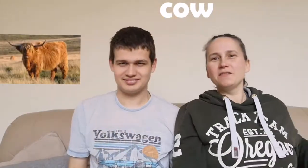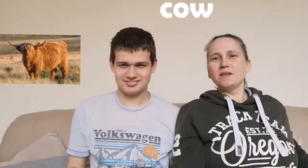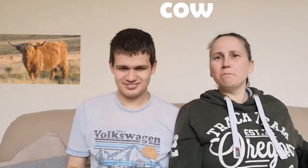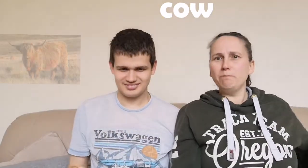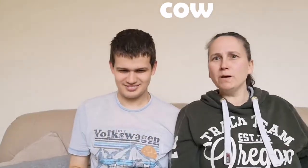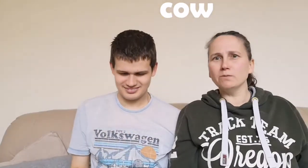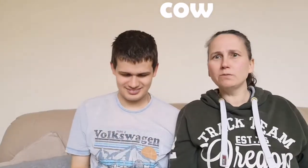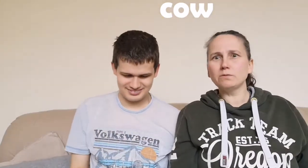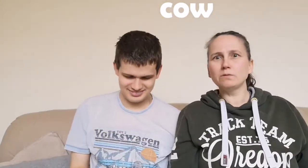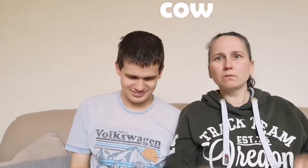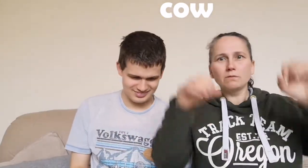They're both